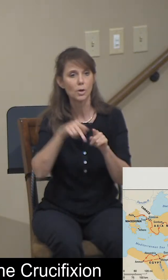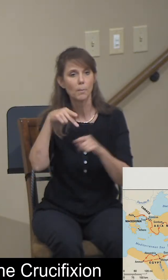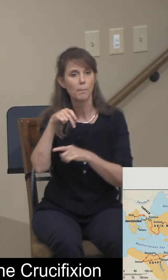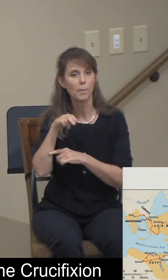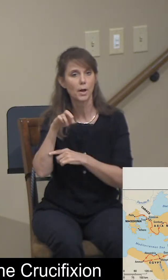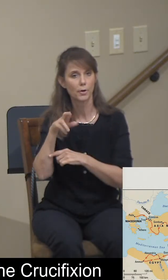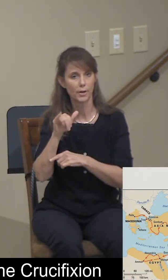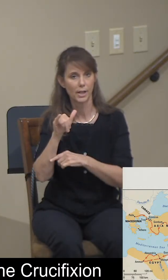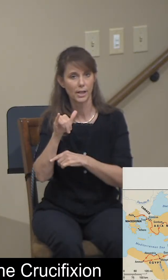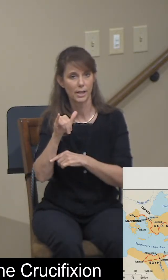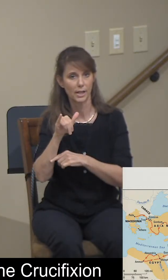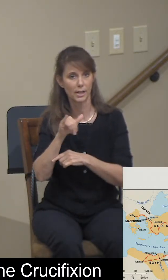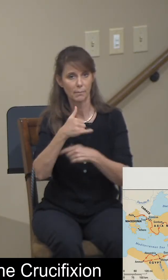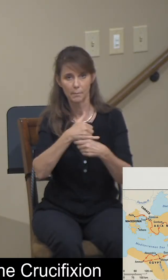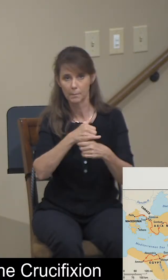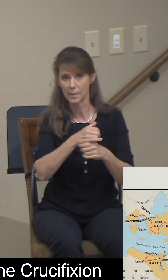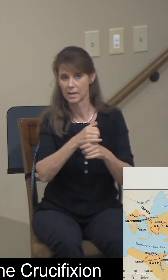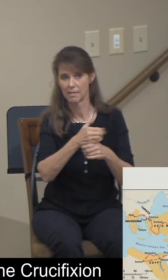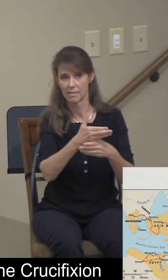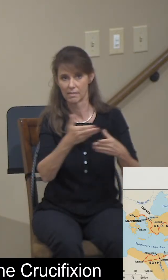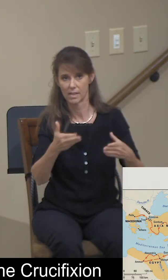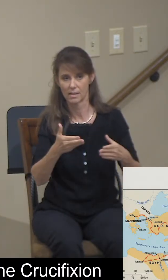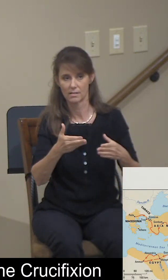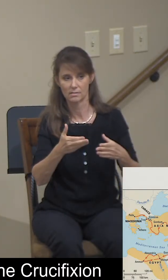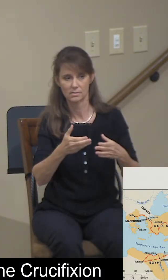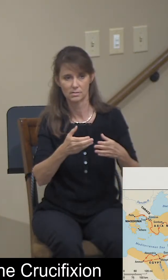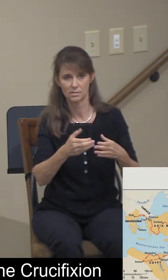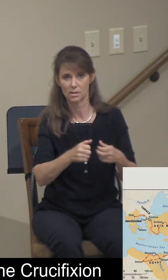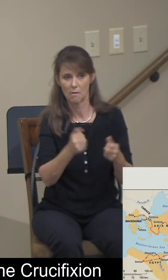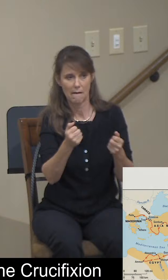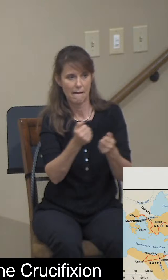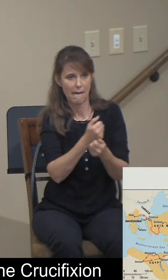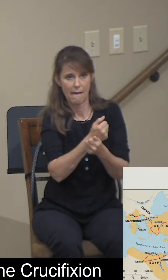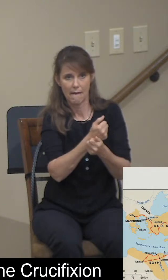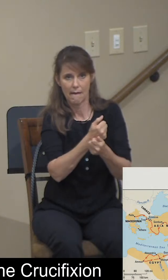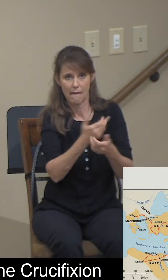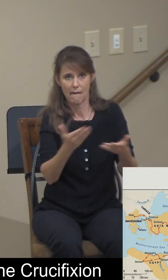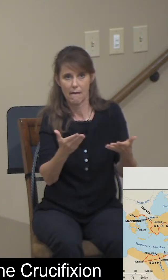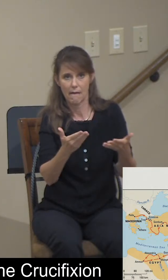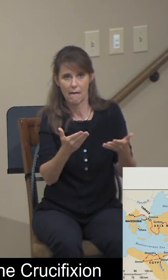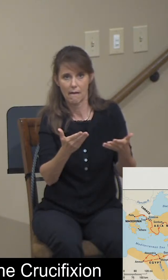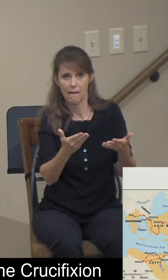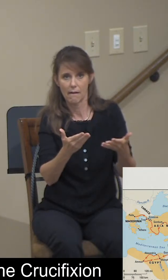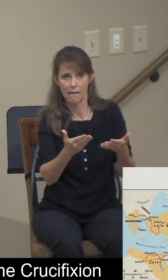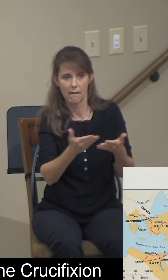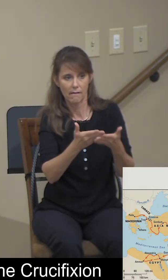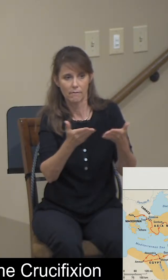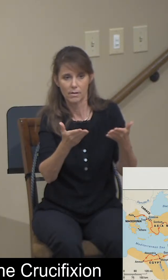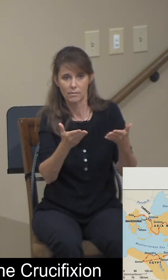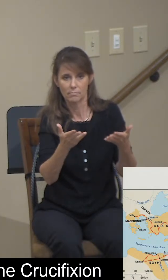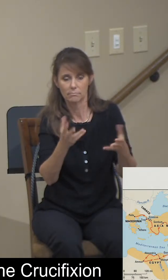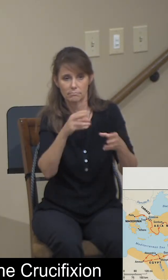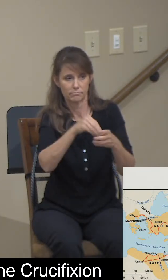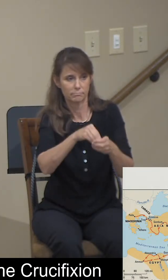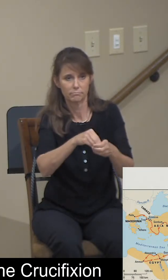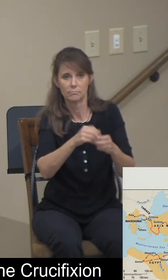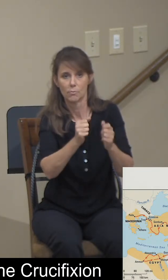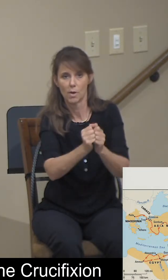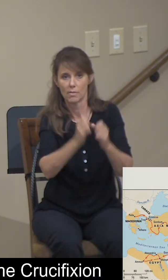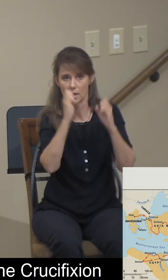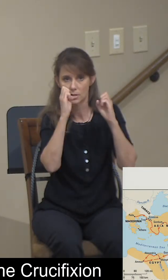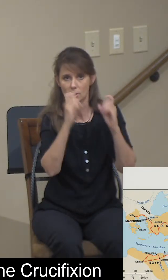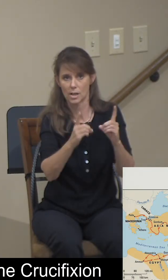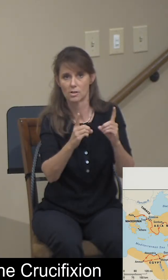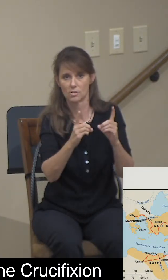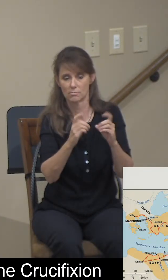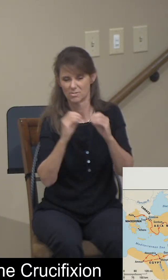every aspect of education is Hellenized for these upper classes. This learning took place at the